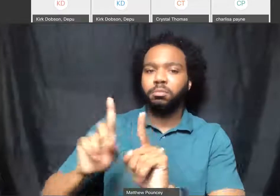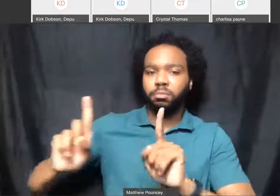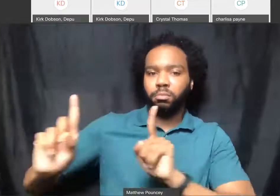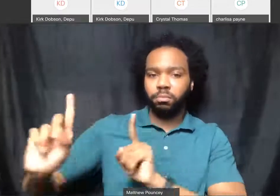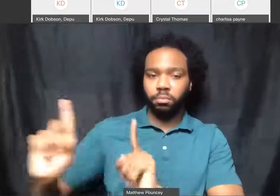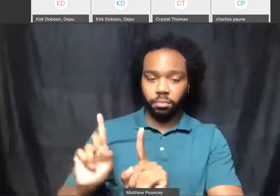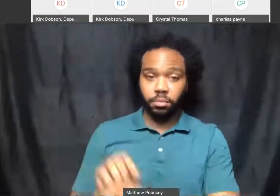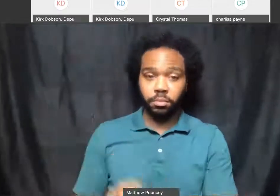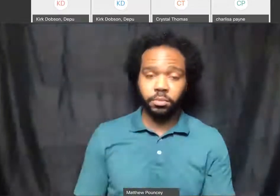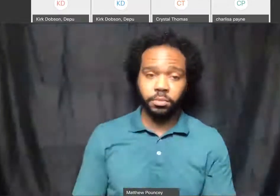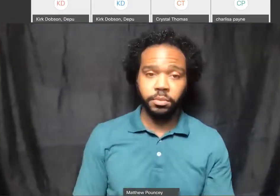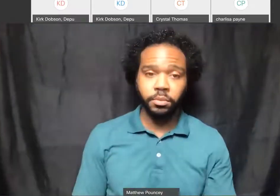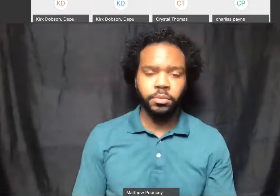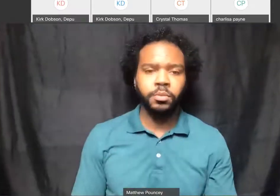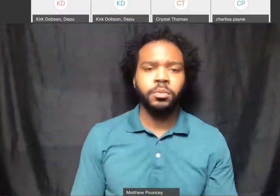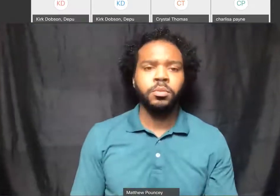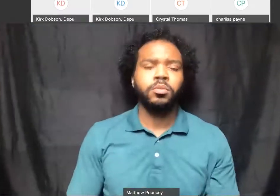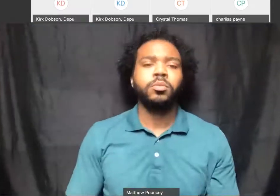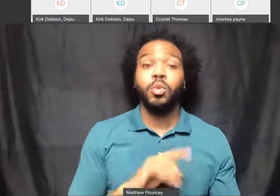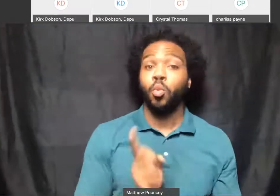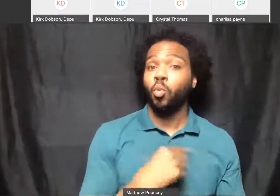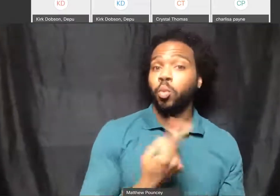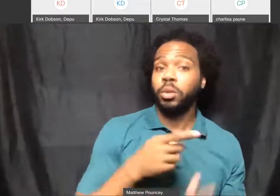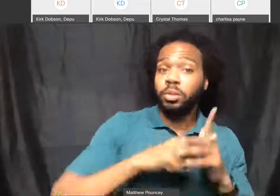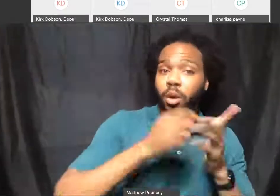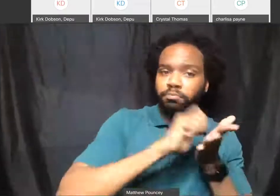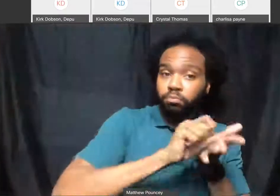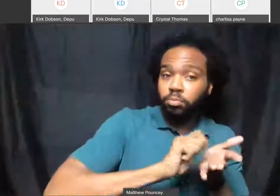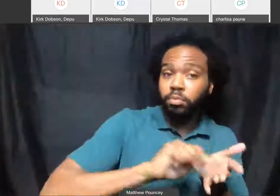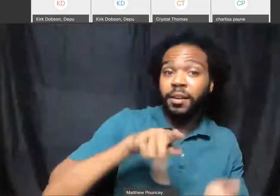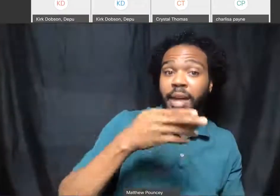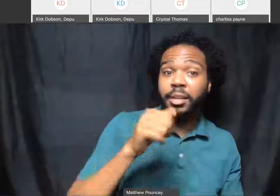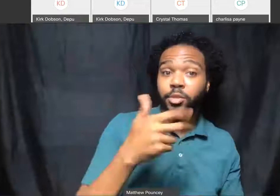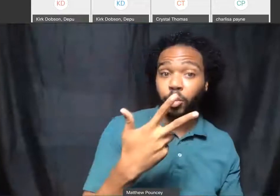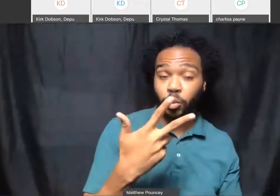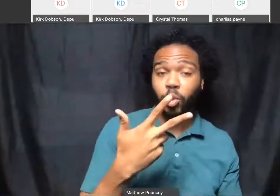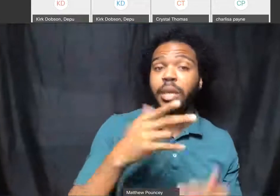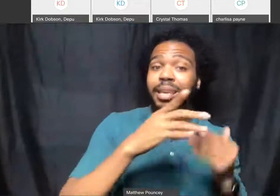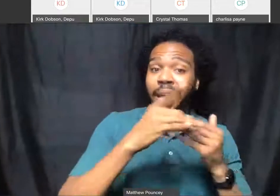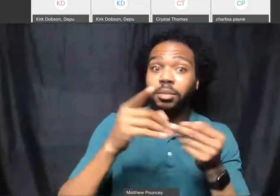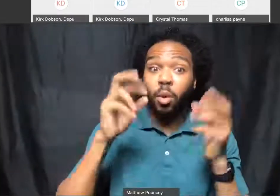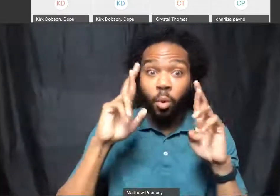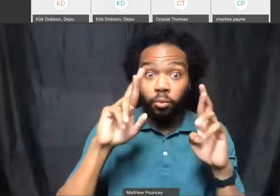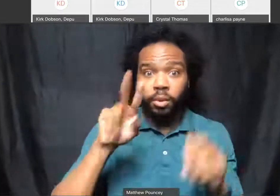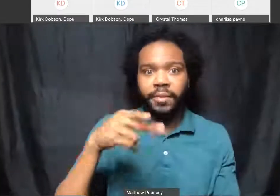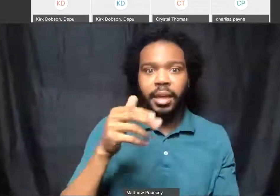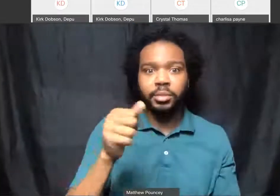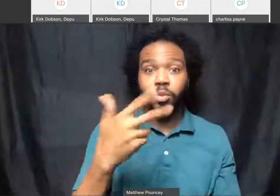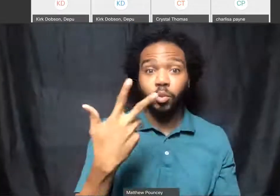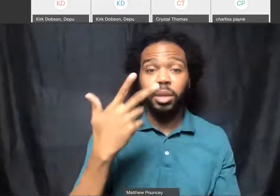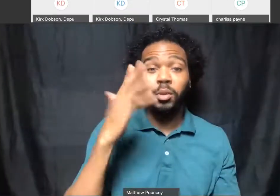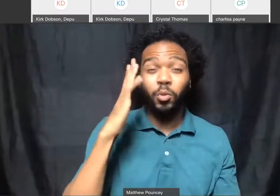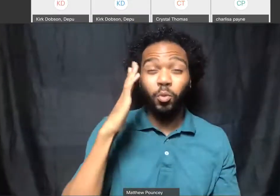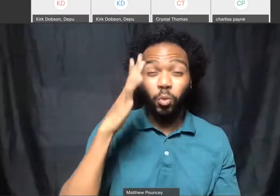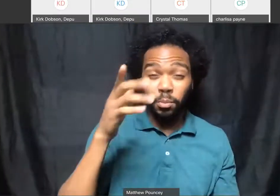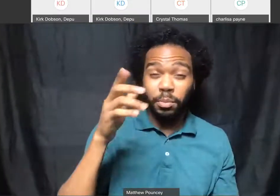We began drafting our Phase 3 guidance, so that our hope is that our Phase 3 guidance will be available as